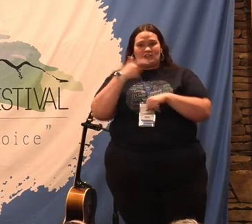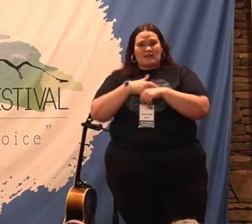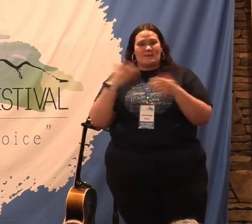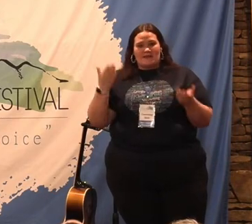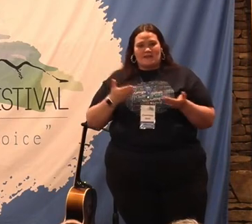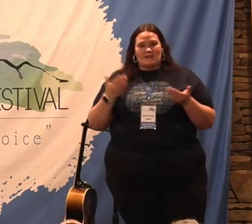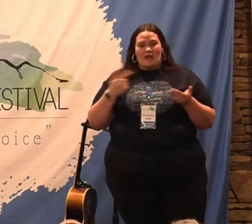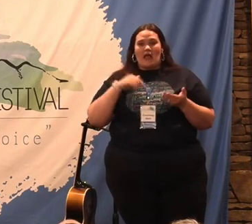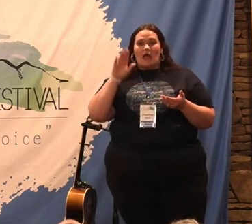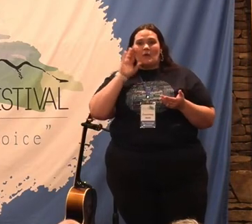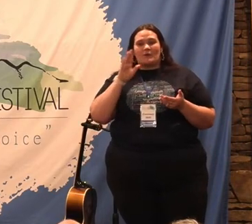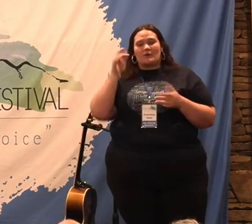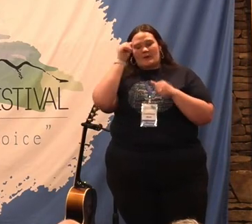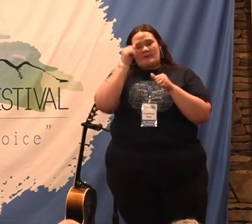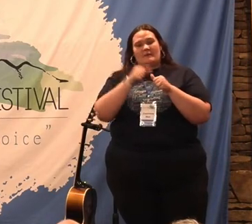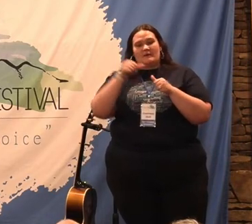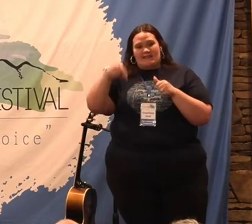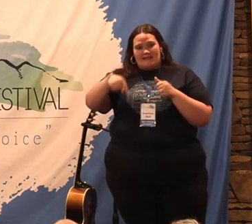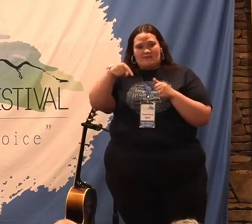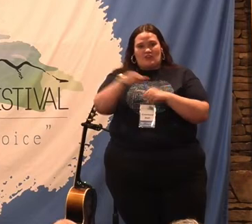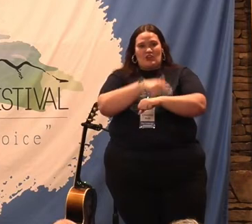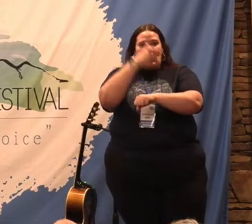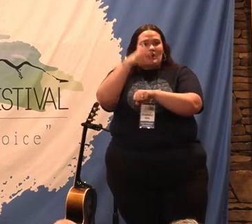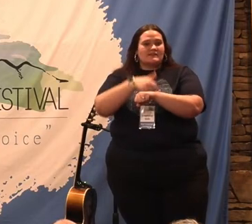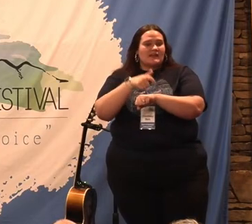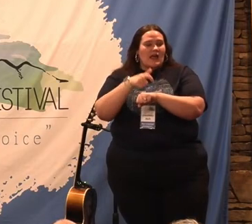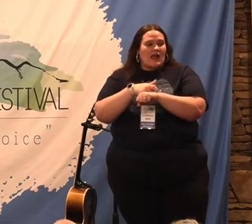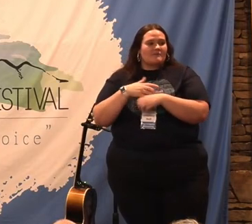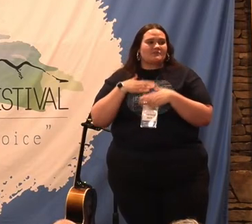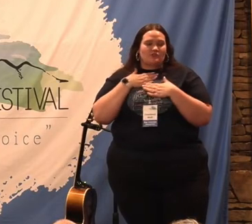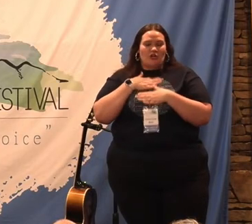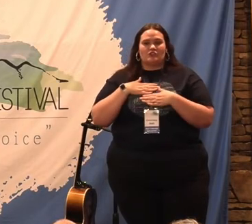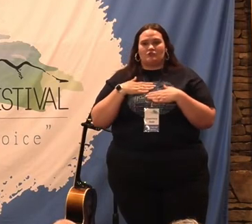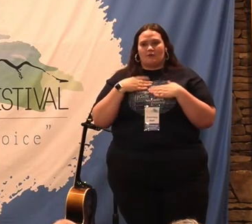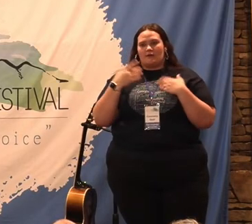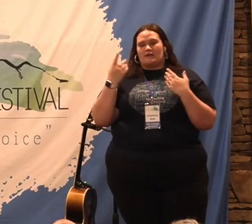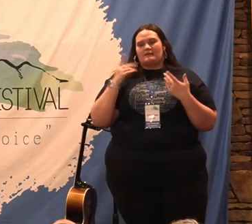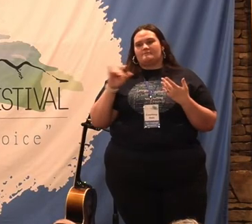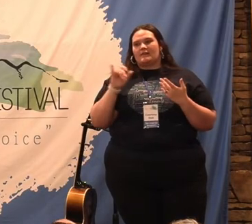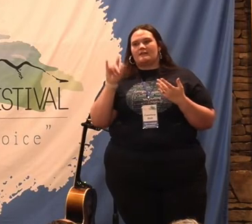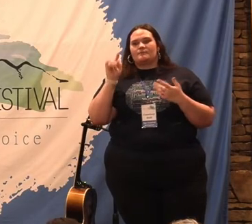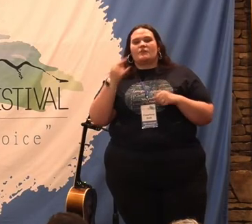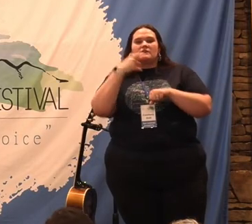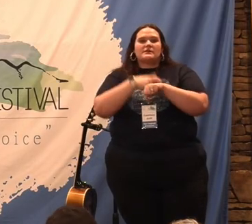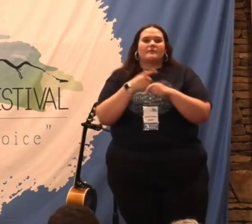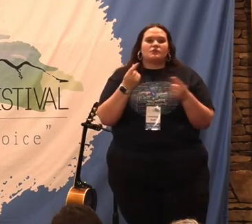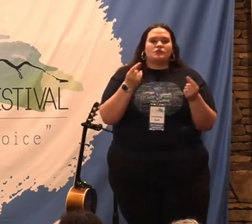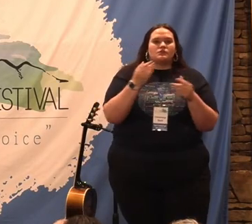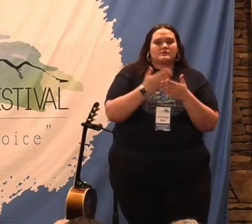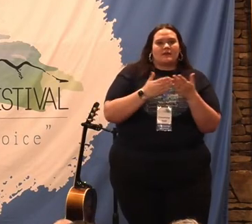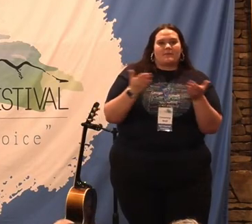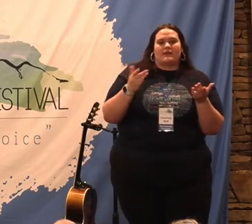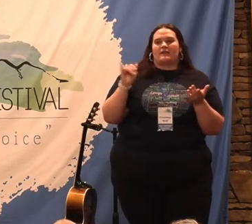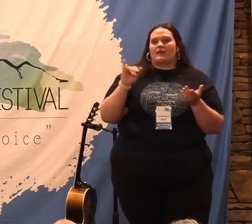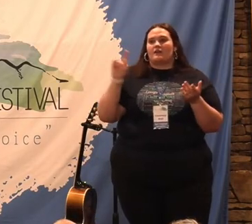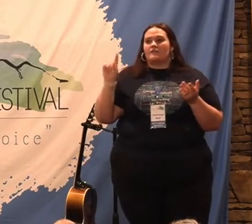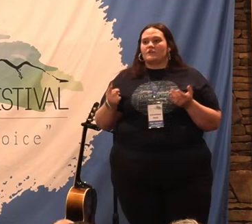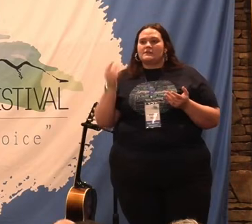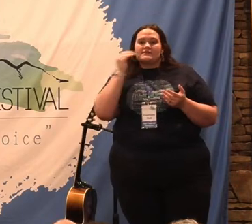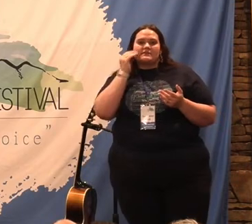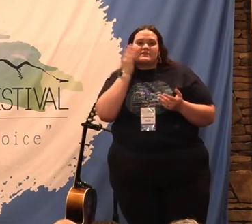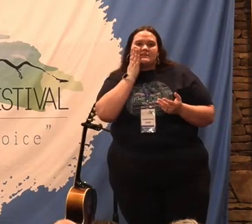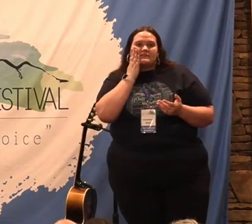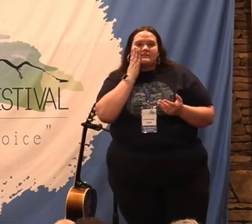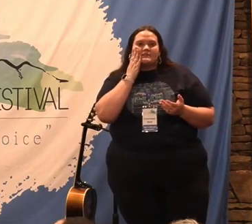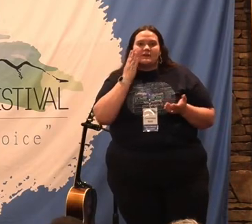time to come with great joy. And sometimes it's the first time you do something, like your first kiss, maybe in front of a